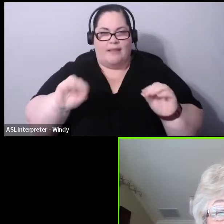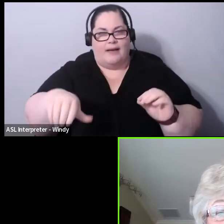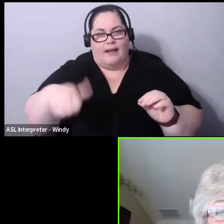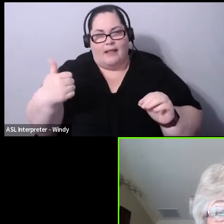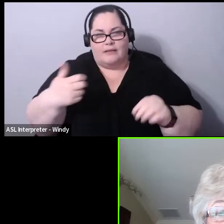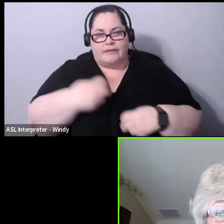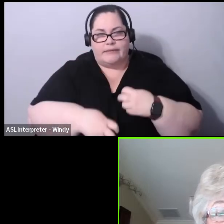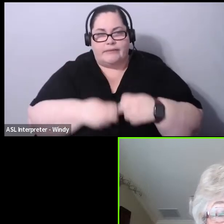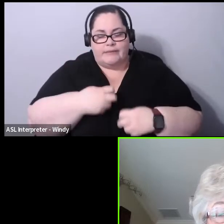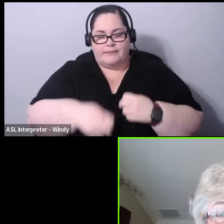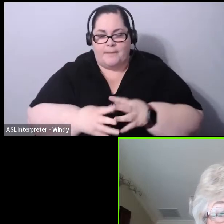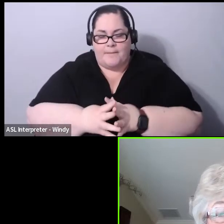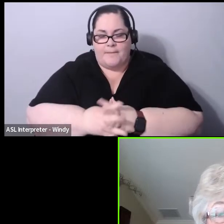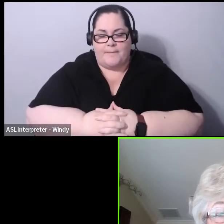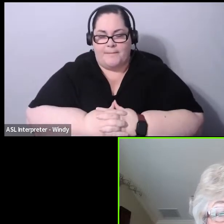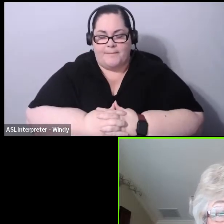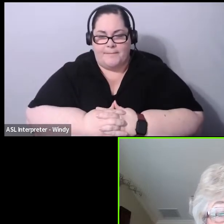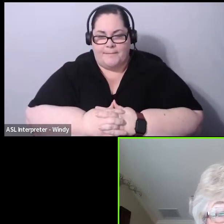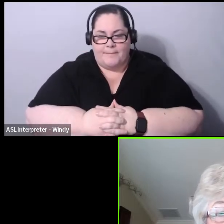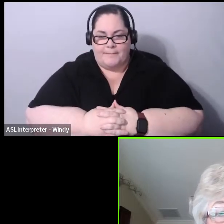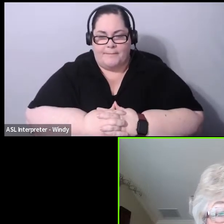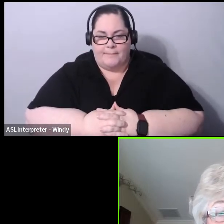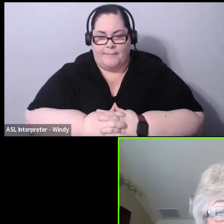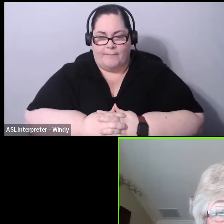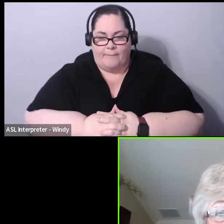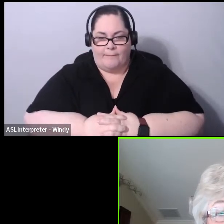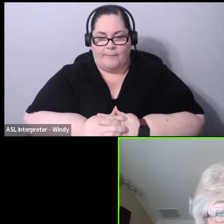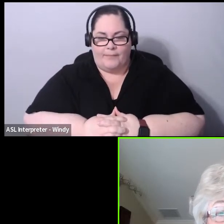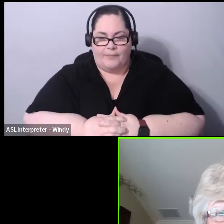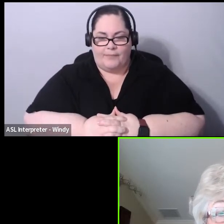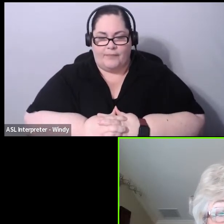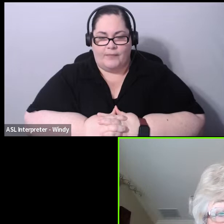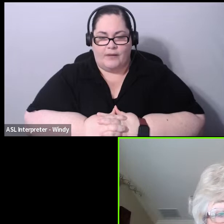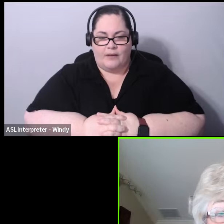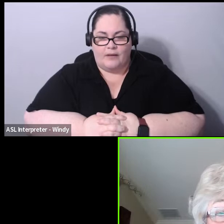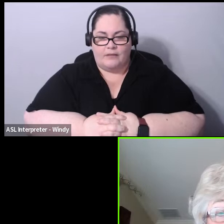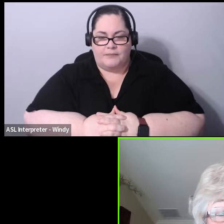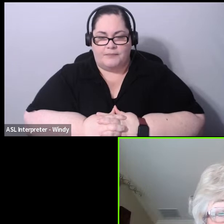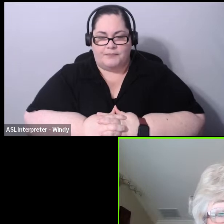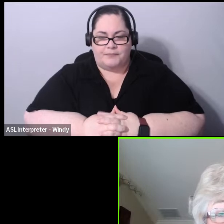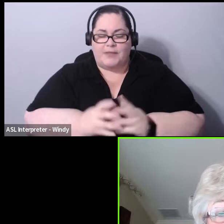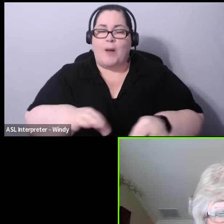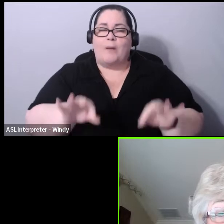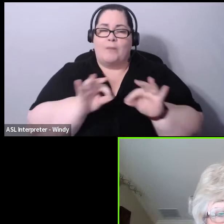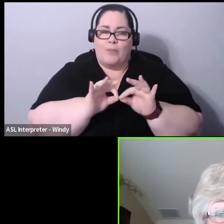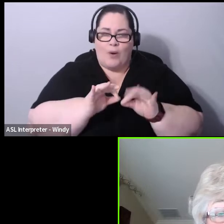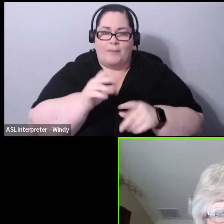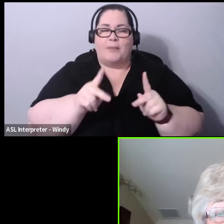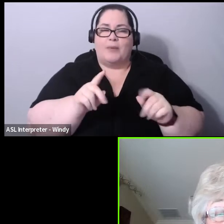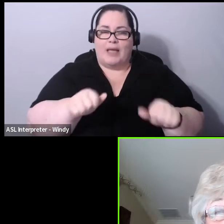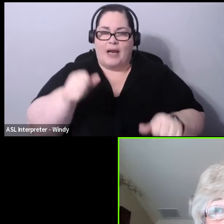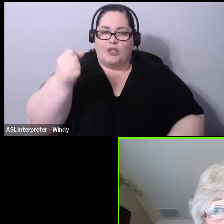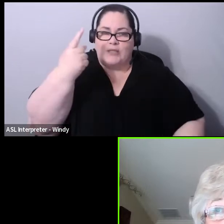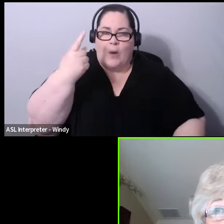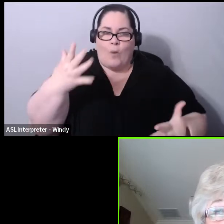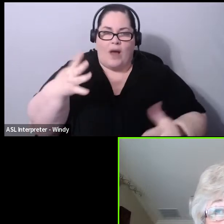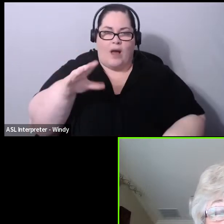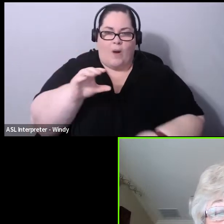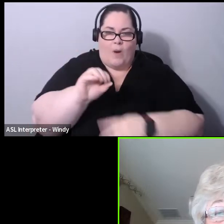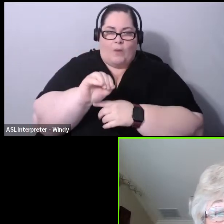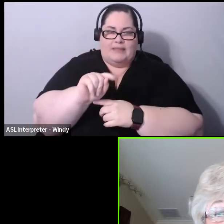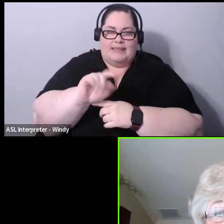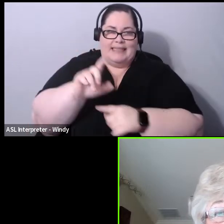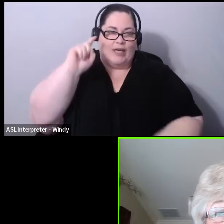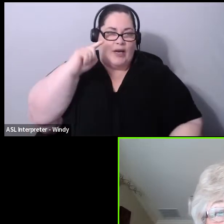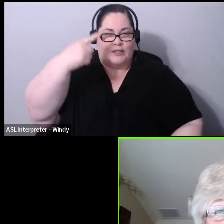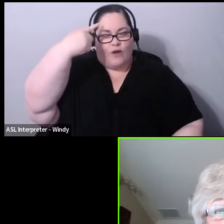so important that people understand what over-the-counter hearing aids represent and what they are to do. We also